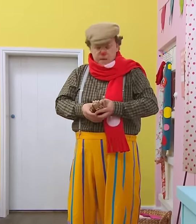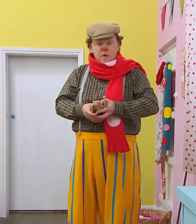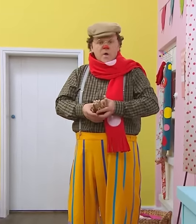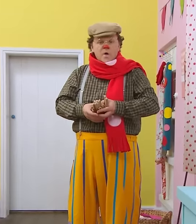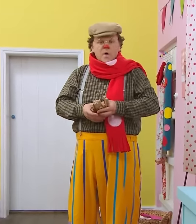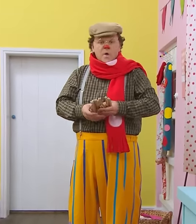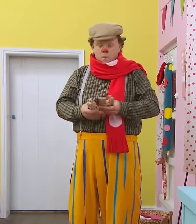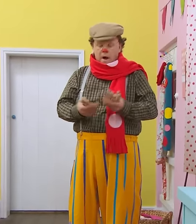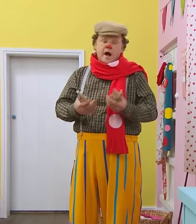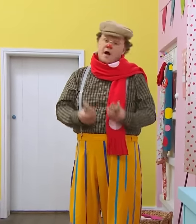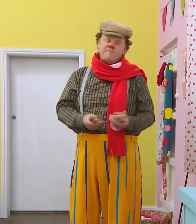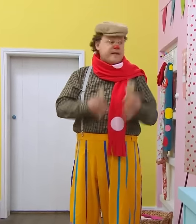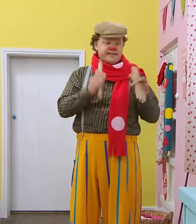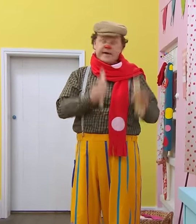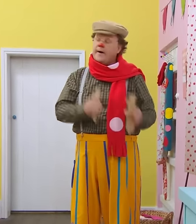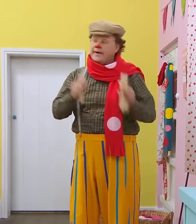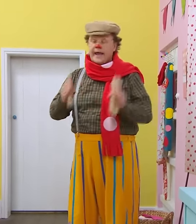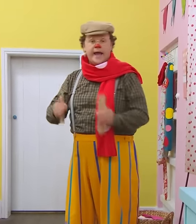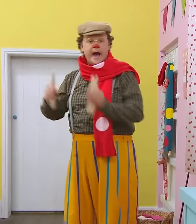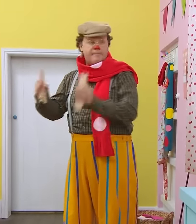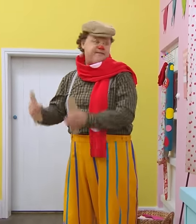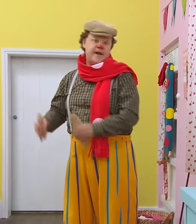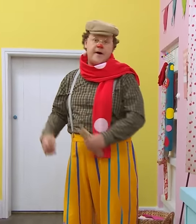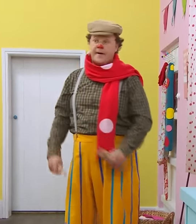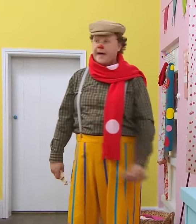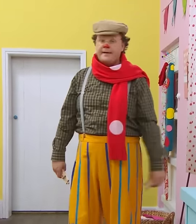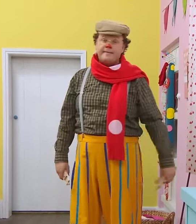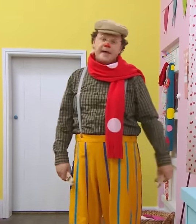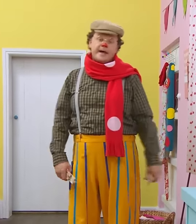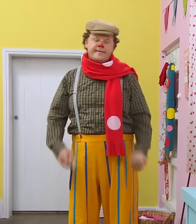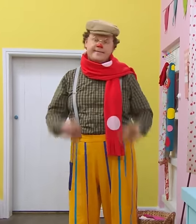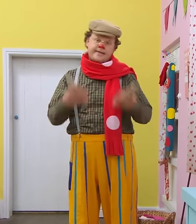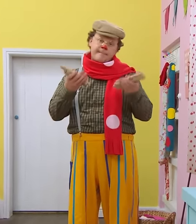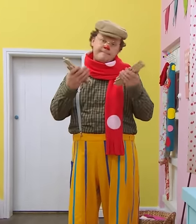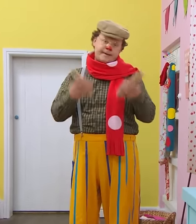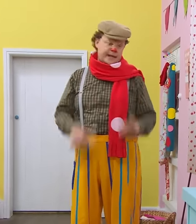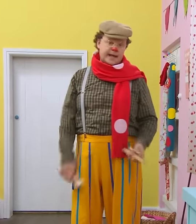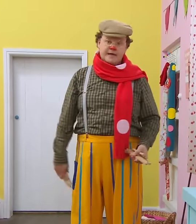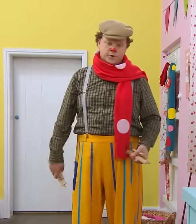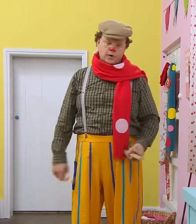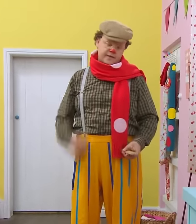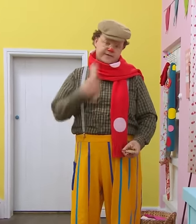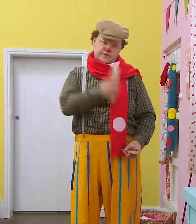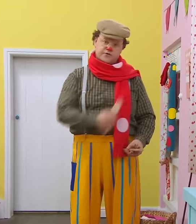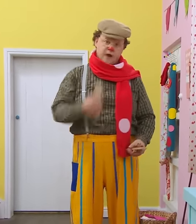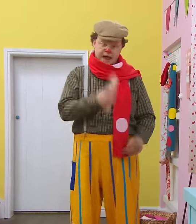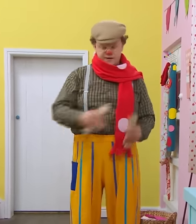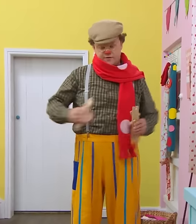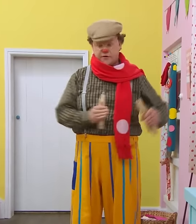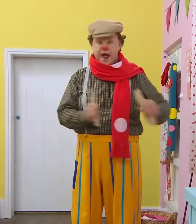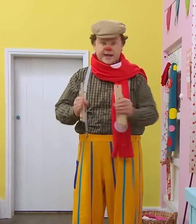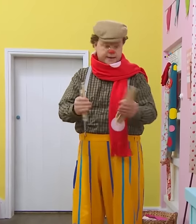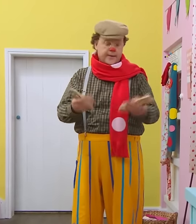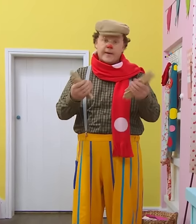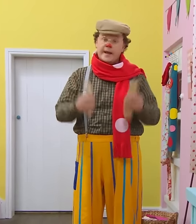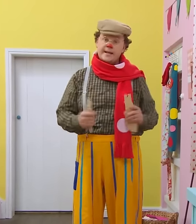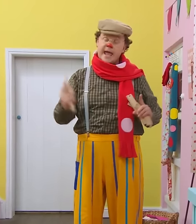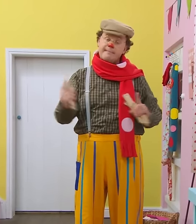you doing? Well, I've been tidying up, haven't I? I mean, somebody left all of this train track near